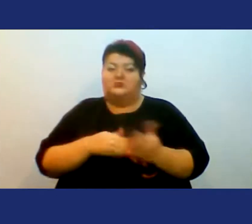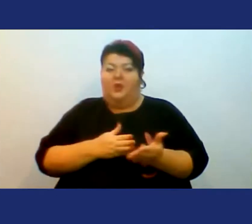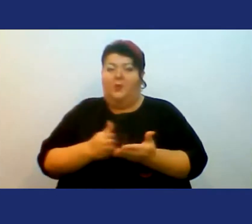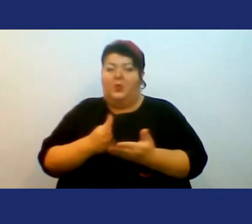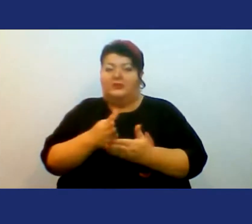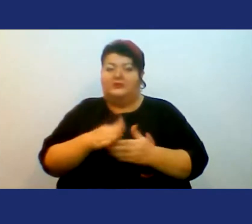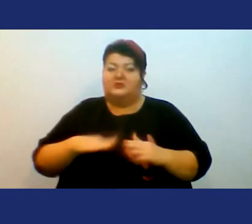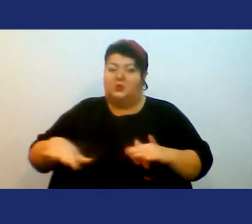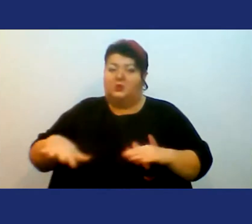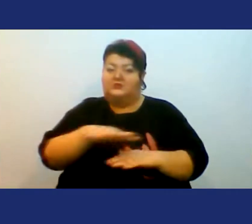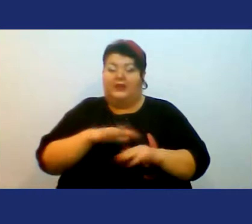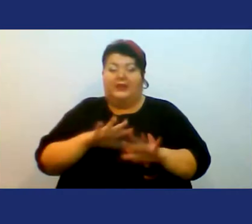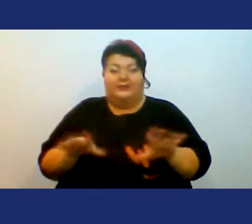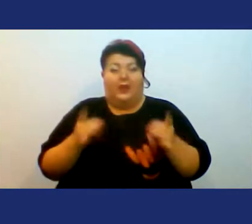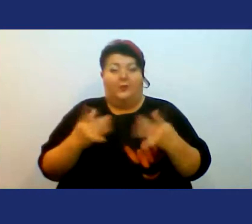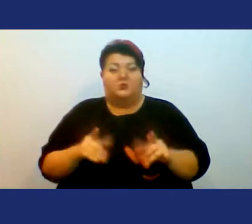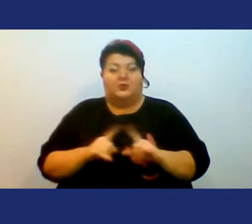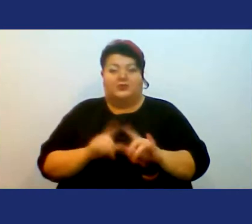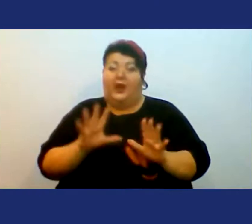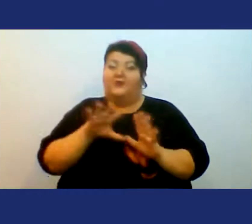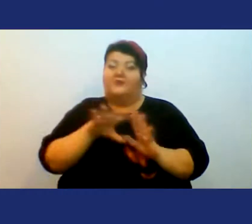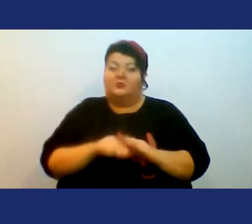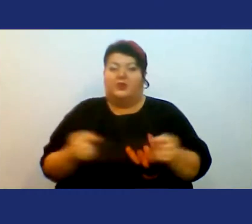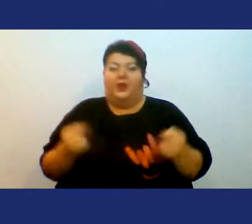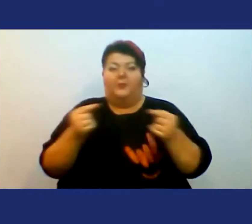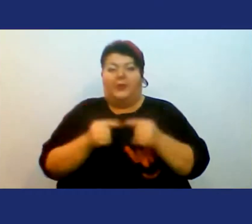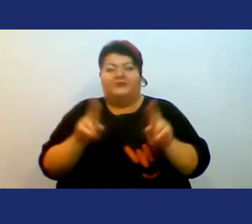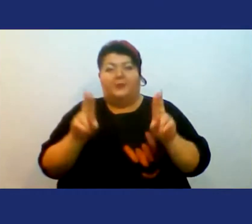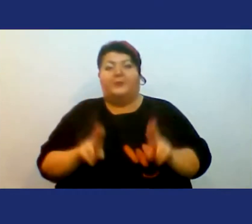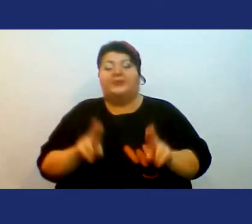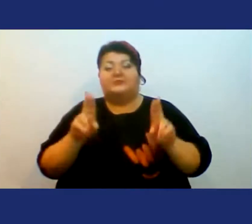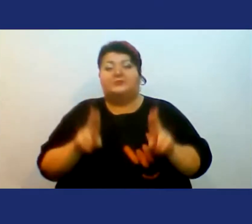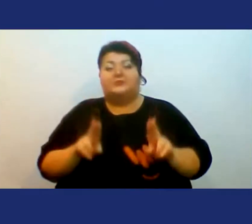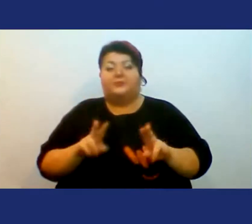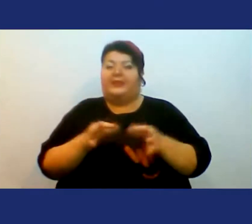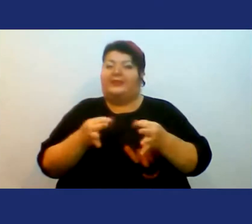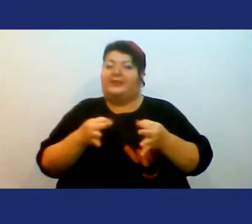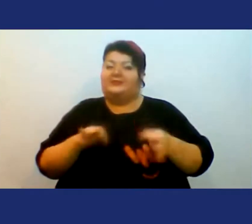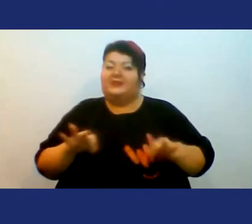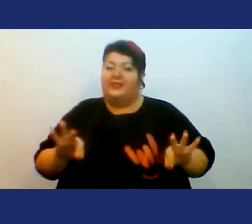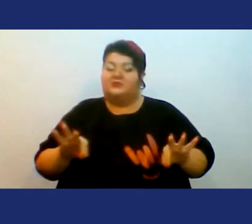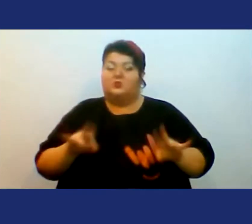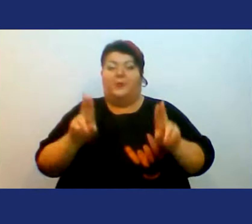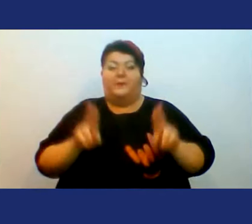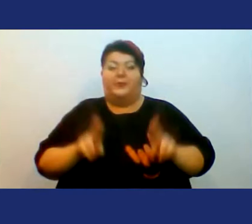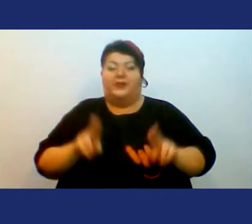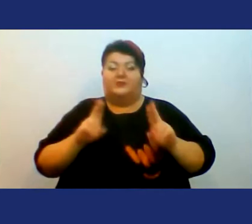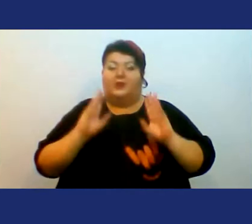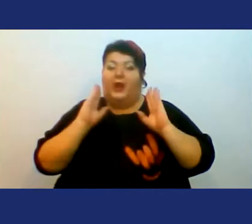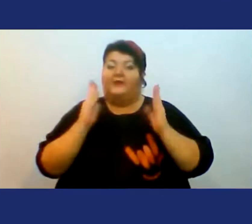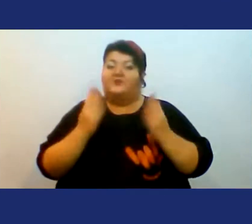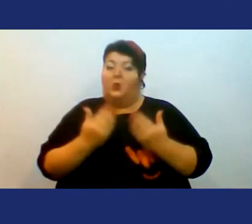states which have ratified it have committed to do everything possible to